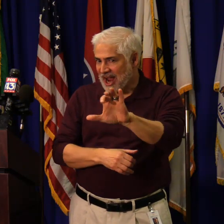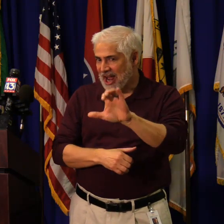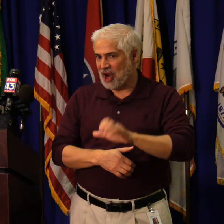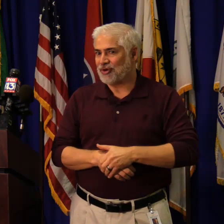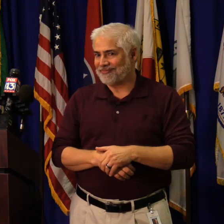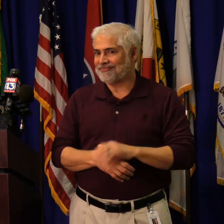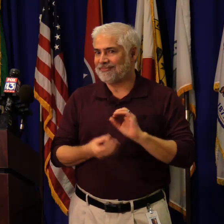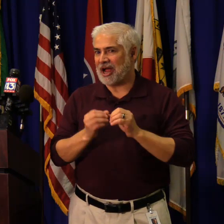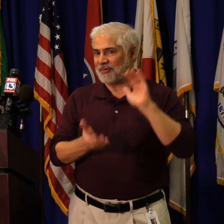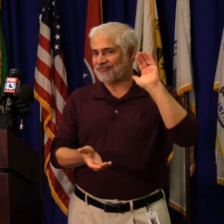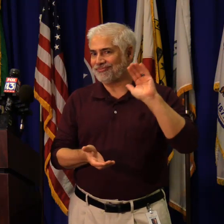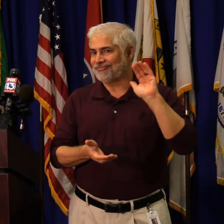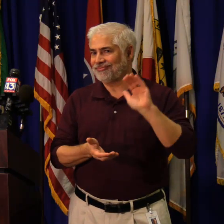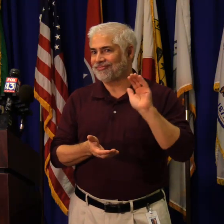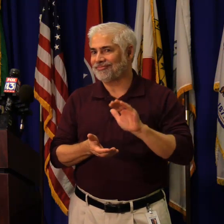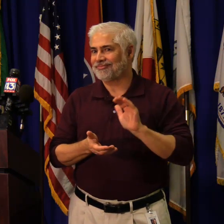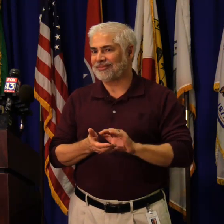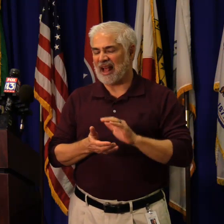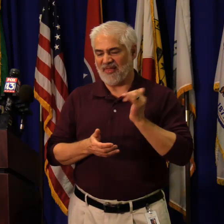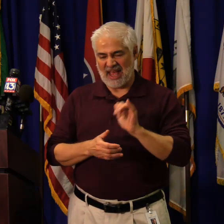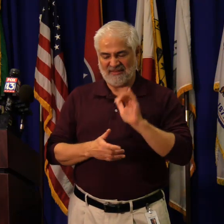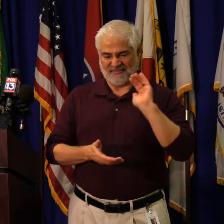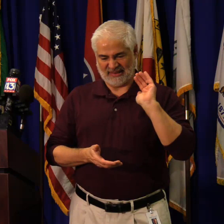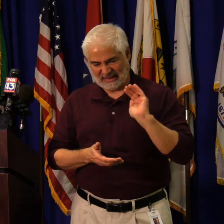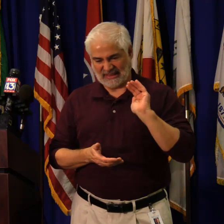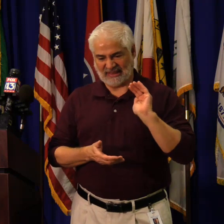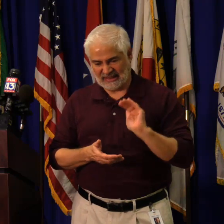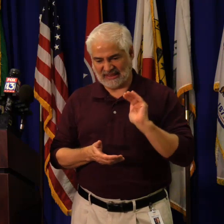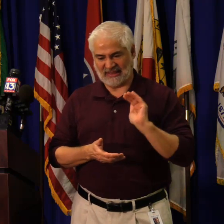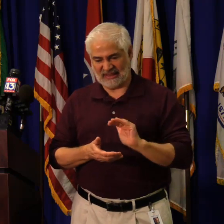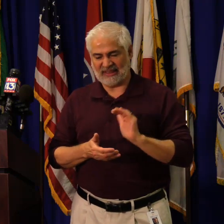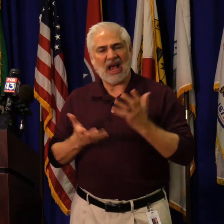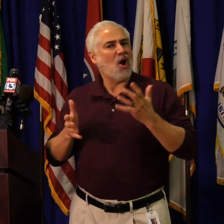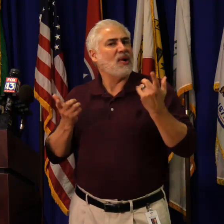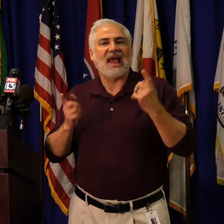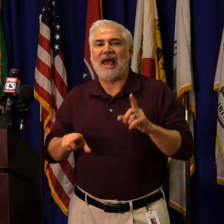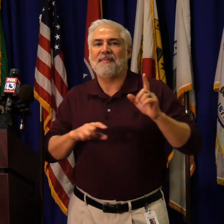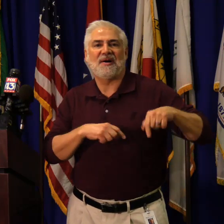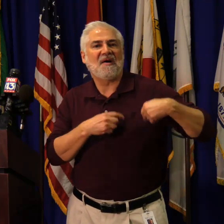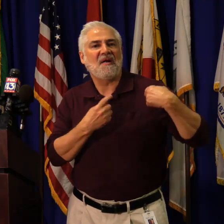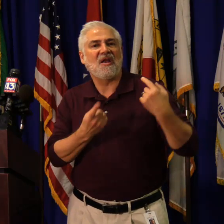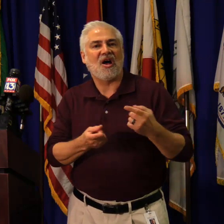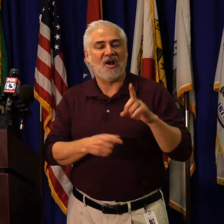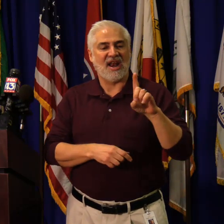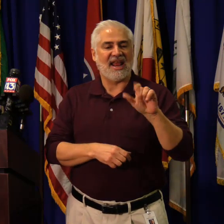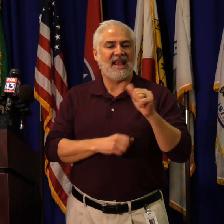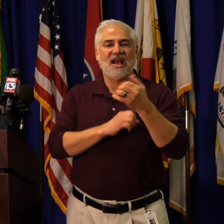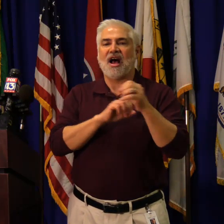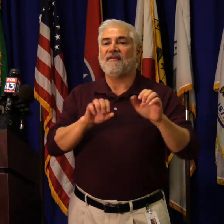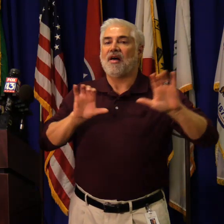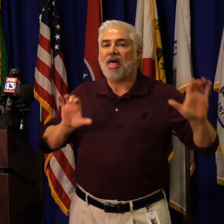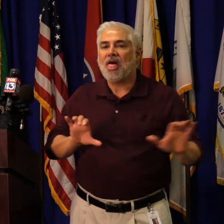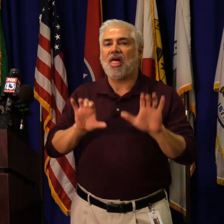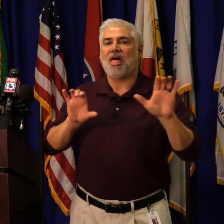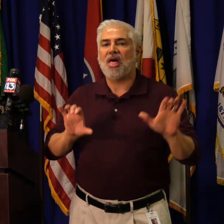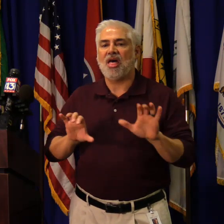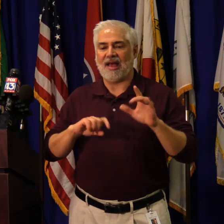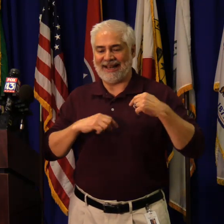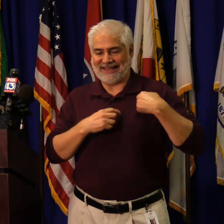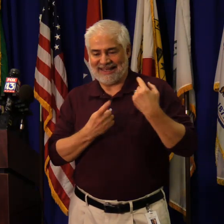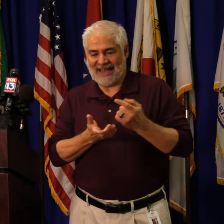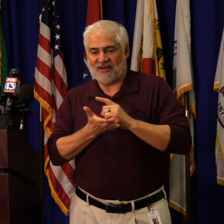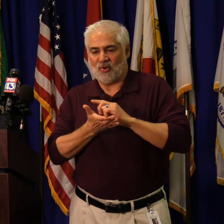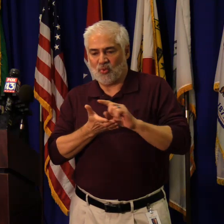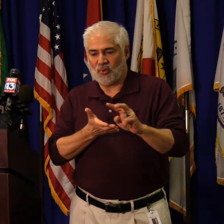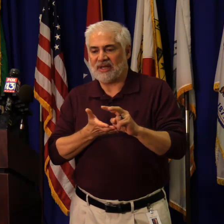1,900. So much of that chipping away, as I mentioned, had already been taking place. What the DA's office has been doing over the last 2 weeks,